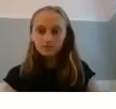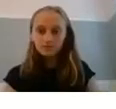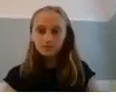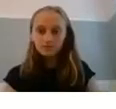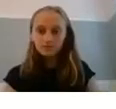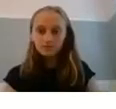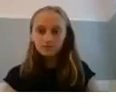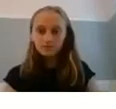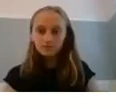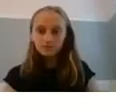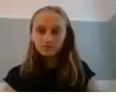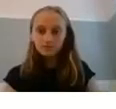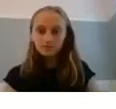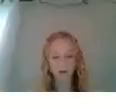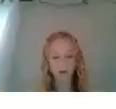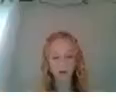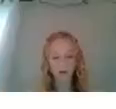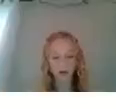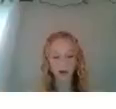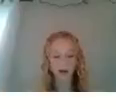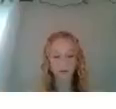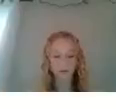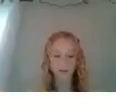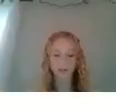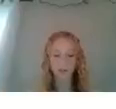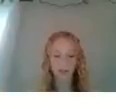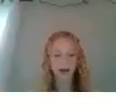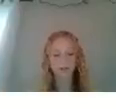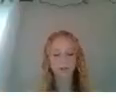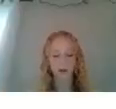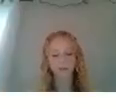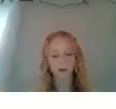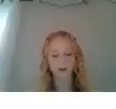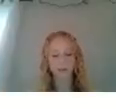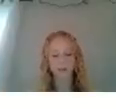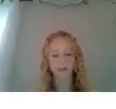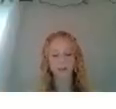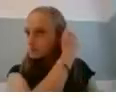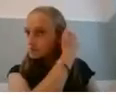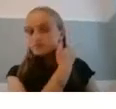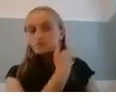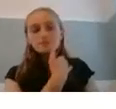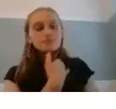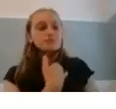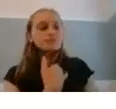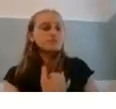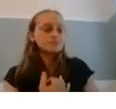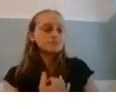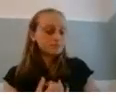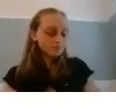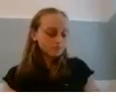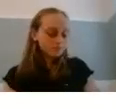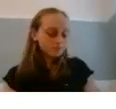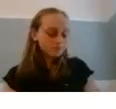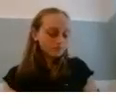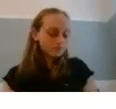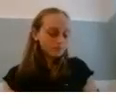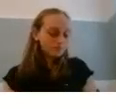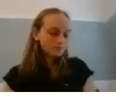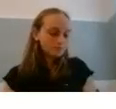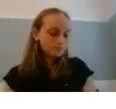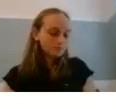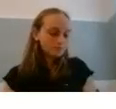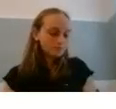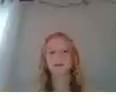and using directional signs. There are also um there are just a lot more components to it than simply making gestures with your hands.